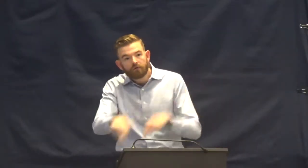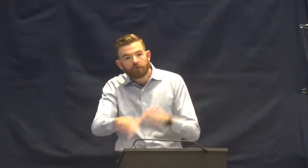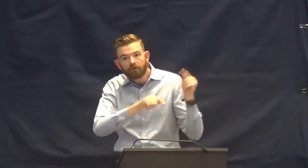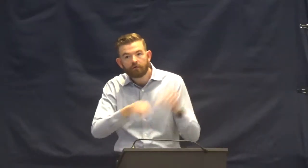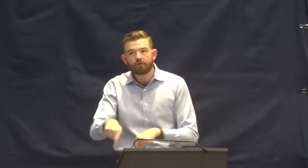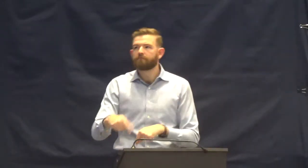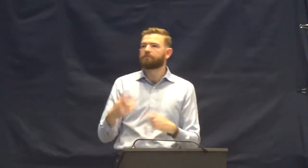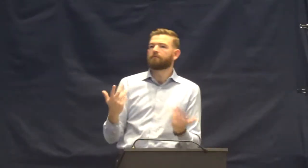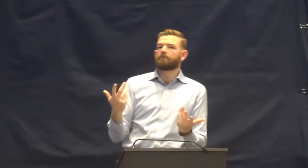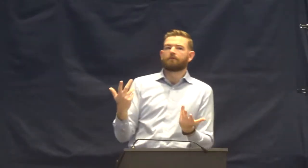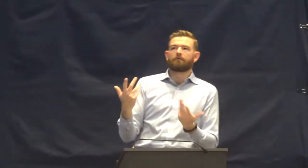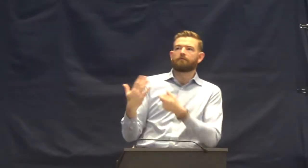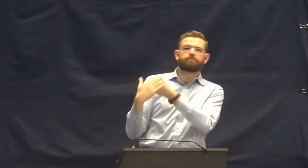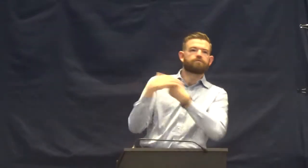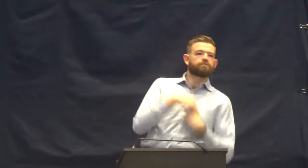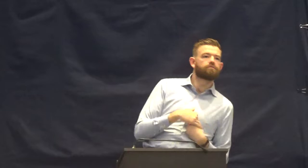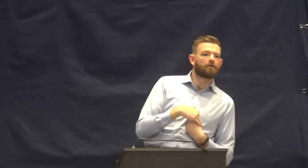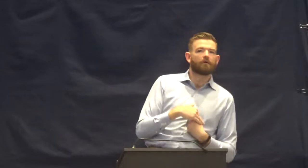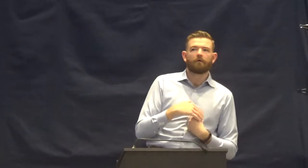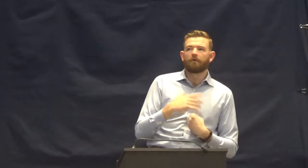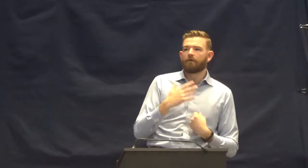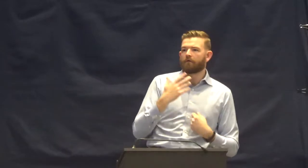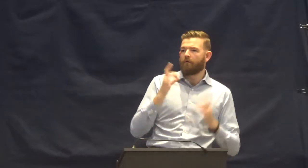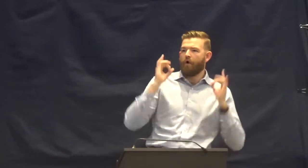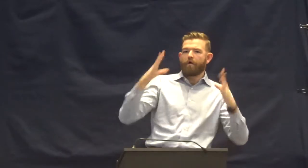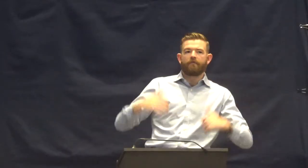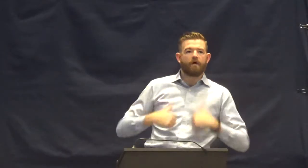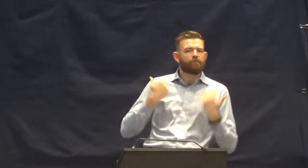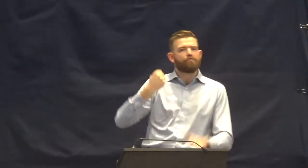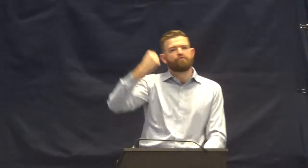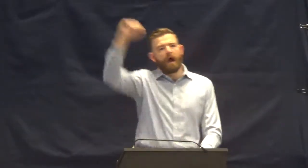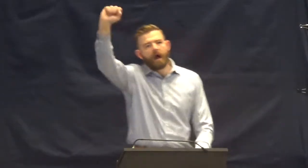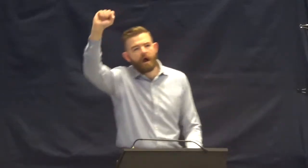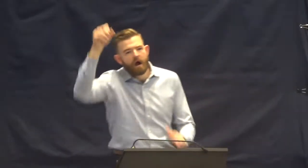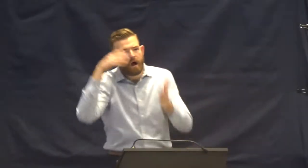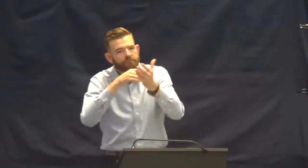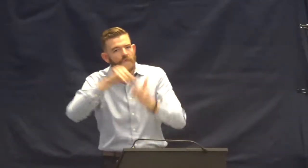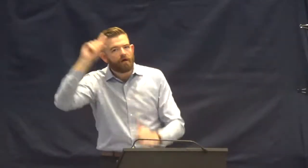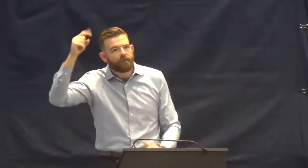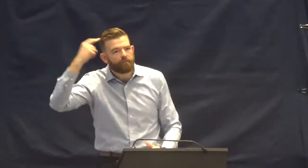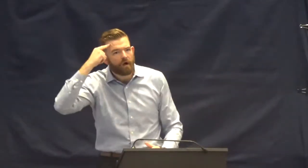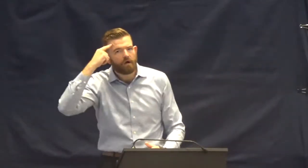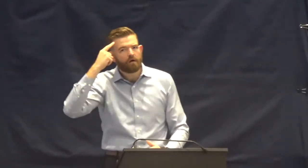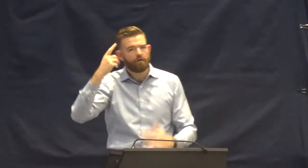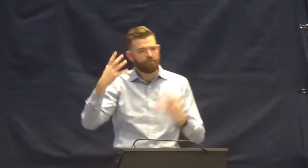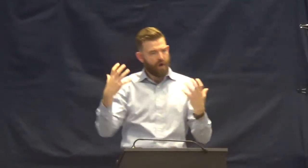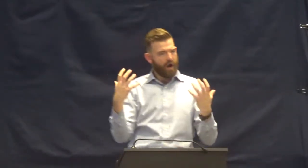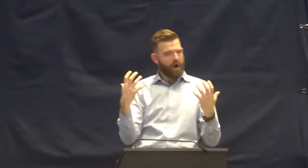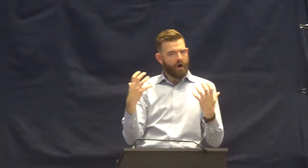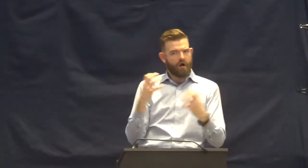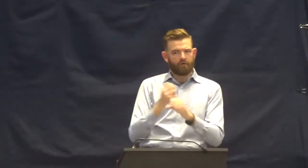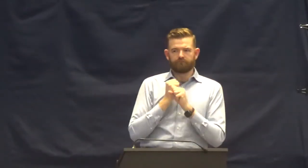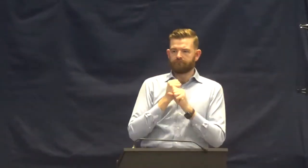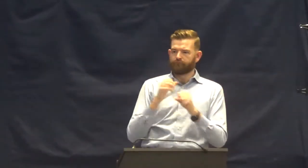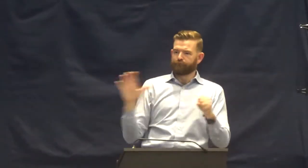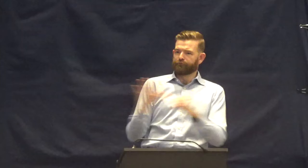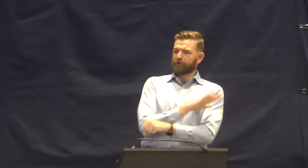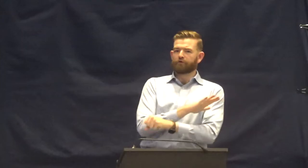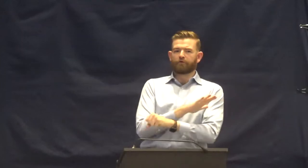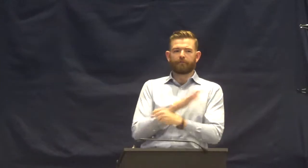how immigrants coming to this land experienced oppression and had horrible lives, and how they stood up against that